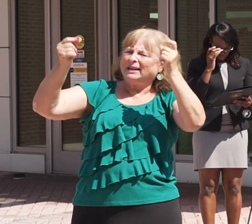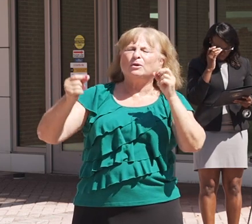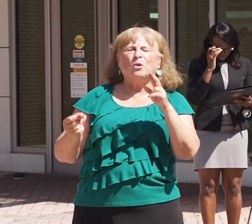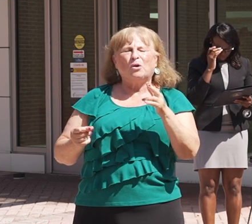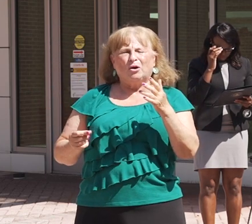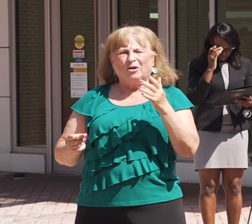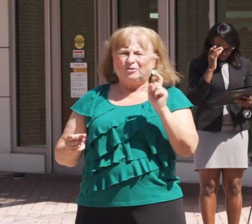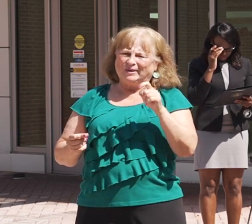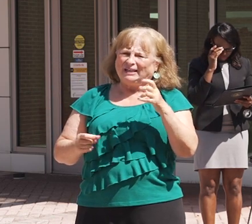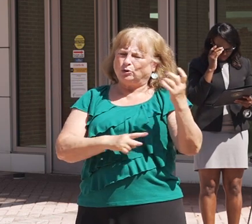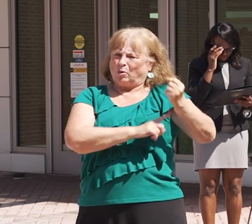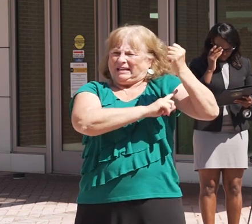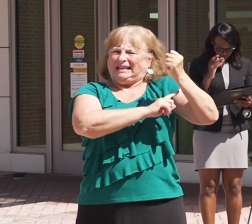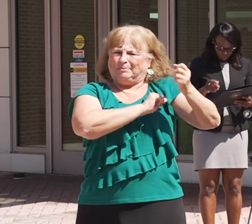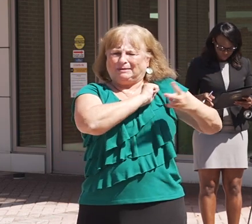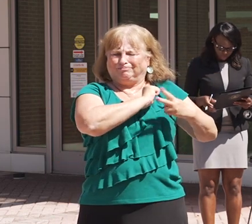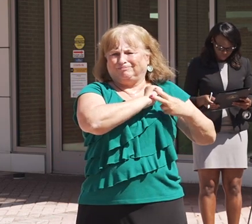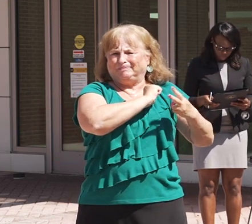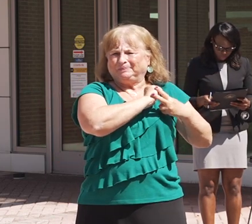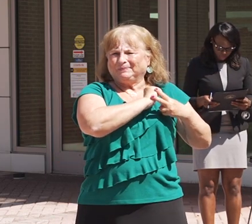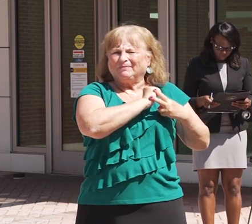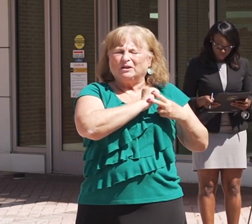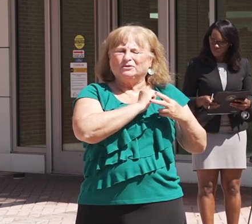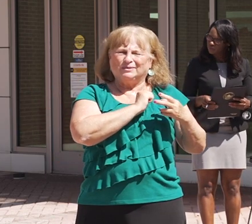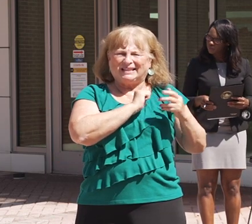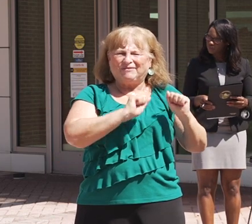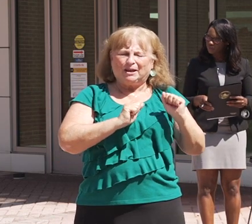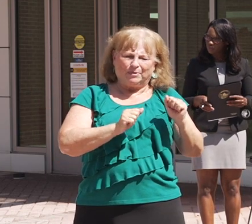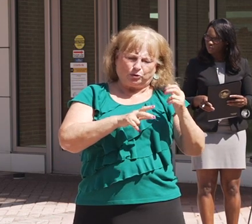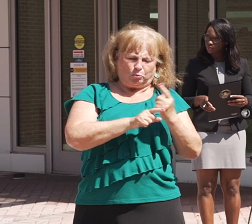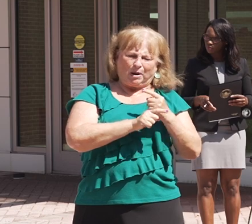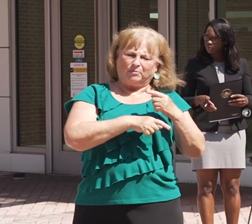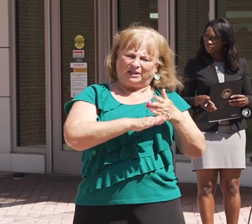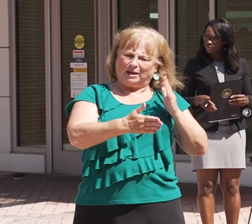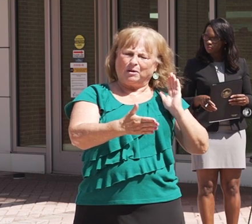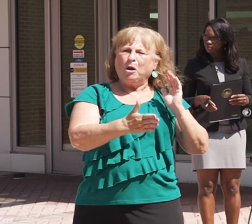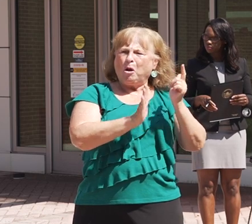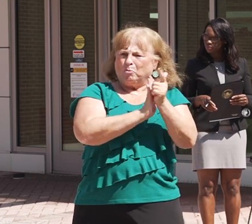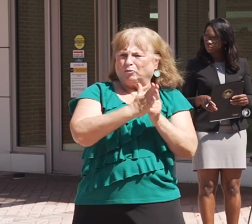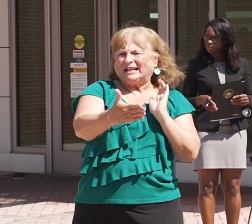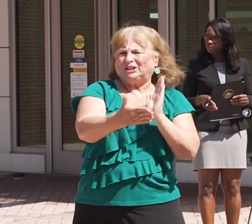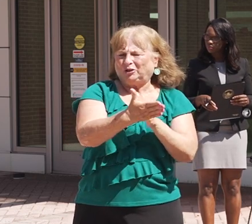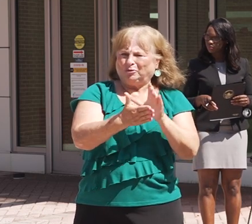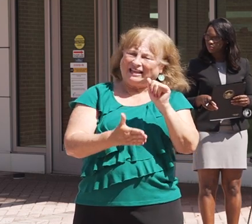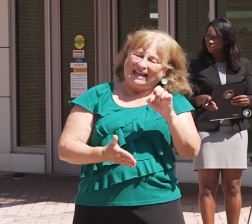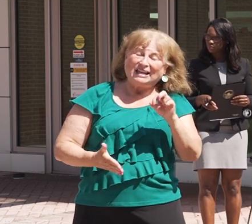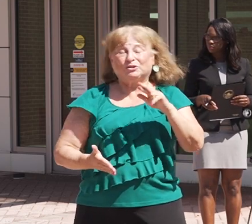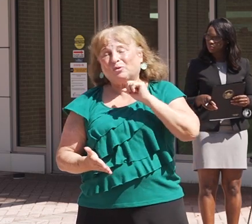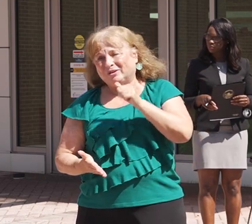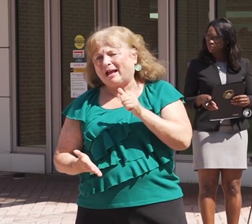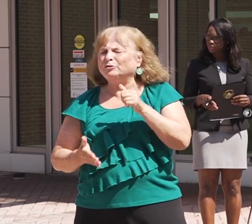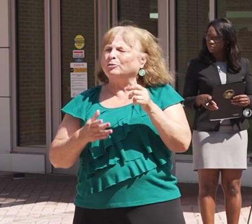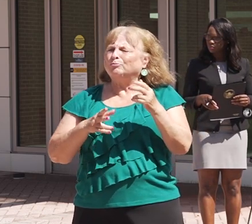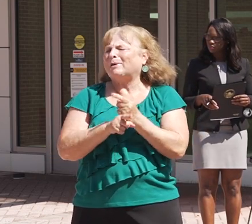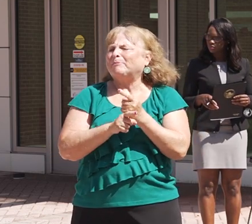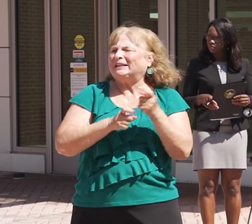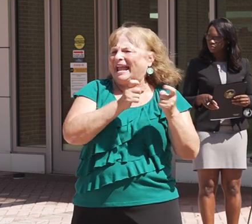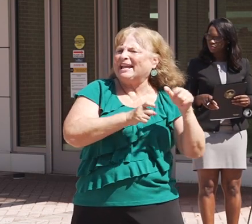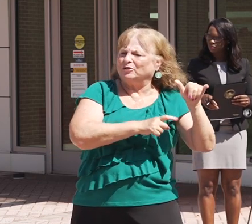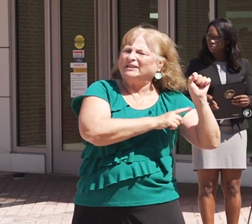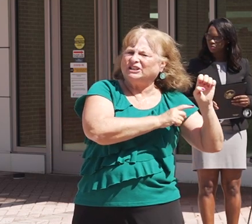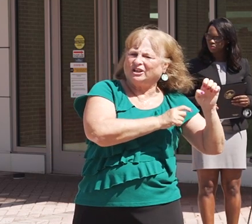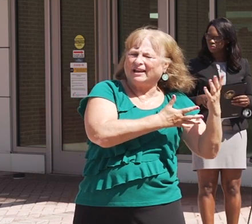or whether we need to keep that sequestered so as to preserve the ability to properly prosecute the case, or not prosecute the case, but properly handle the case. Is